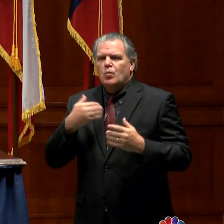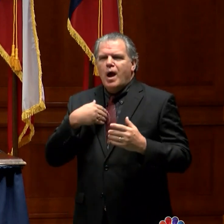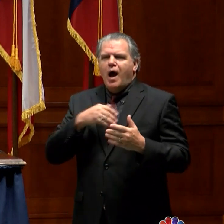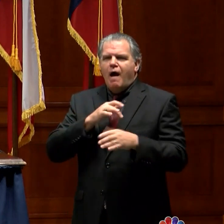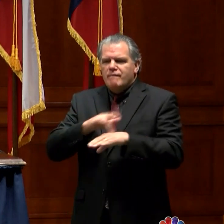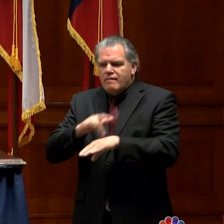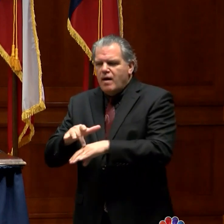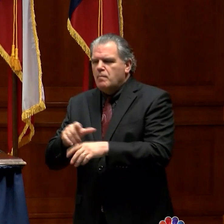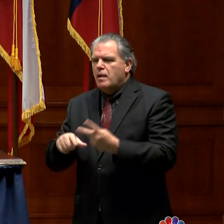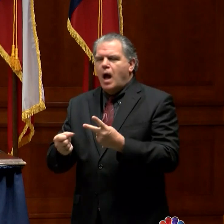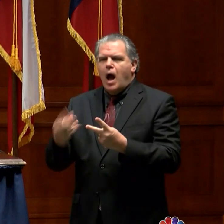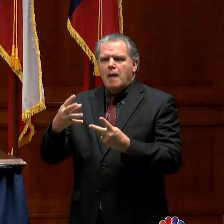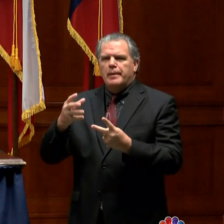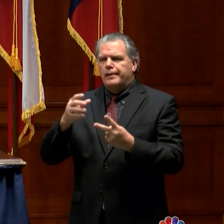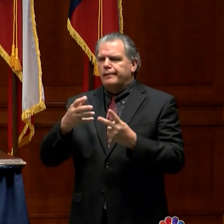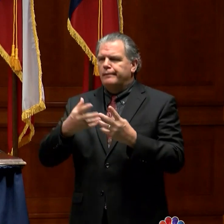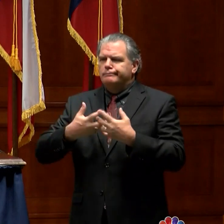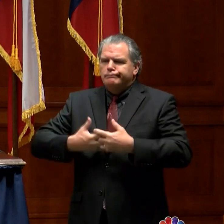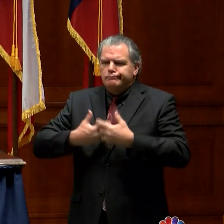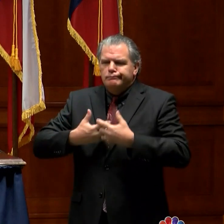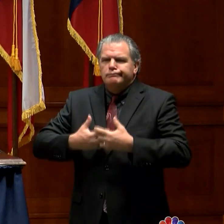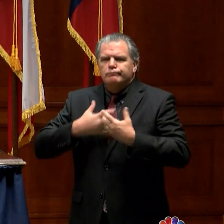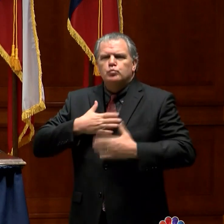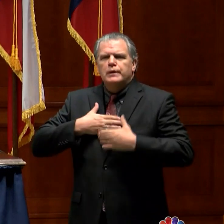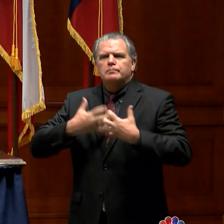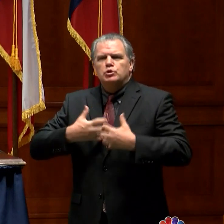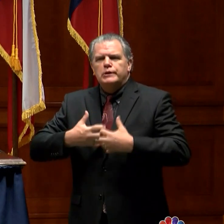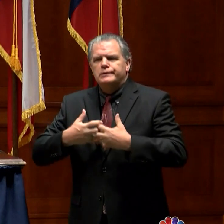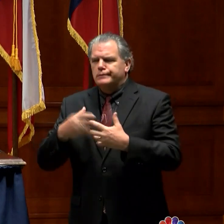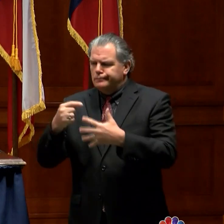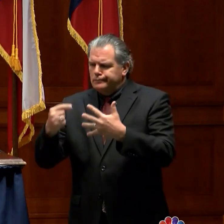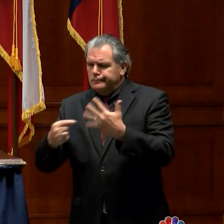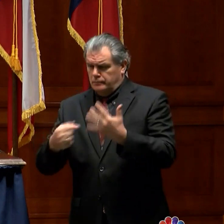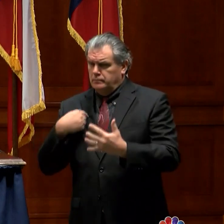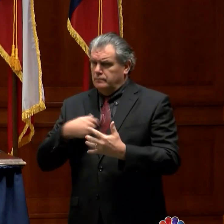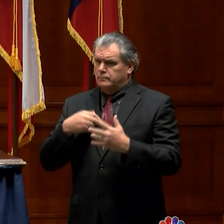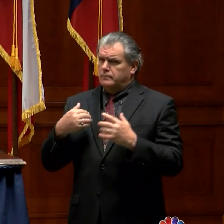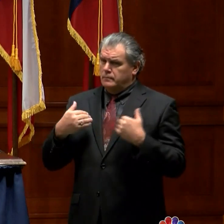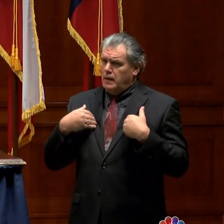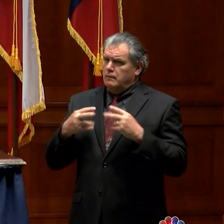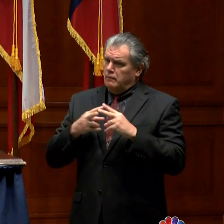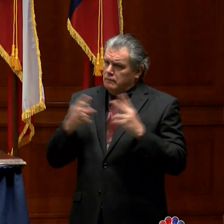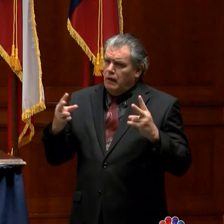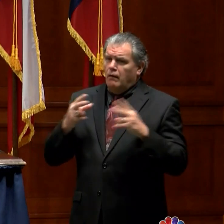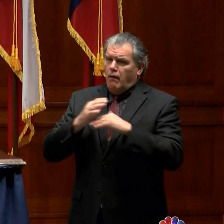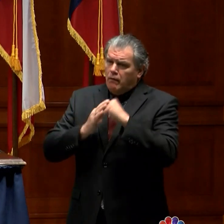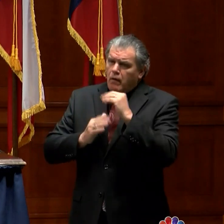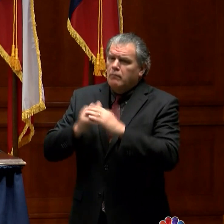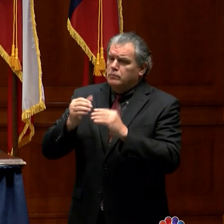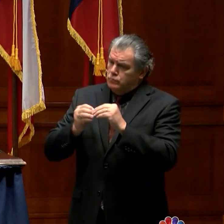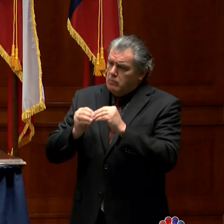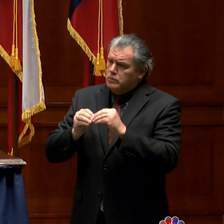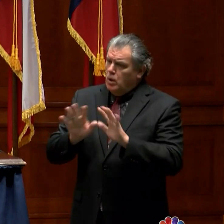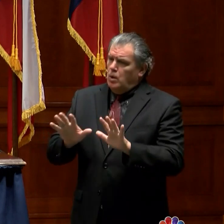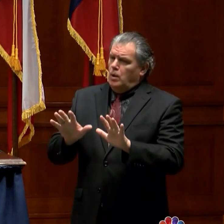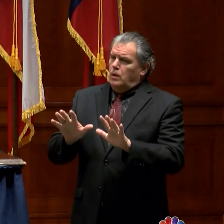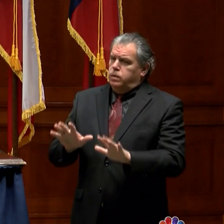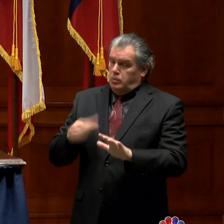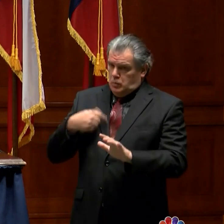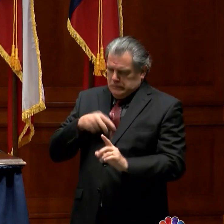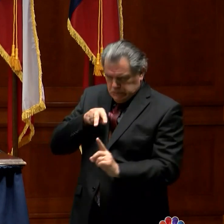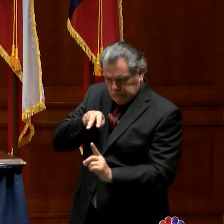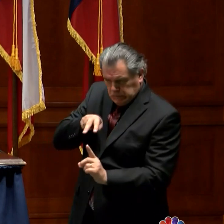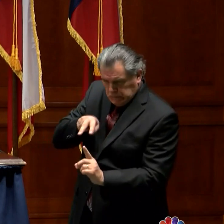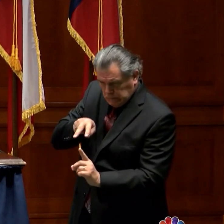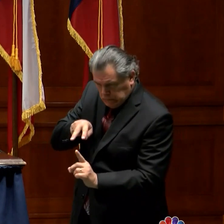available ICU beds. We continue to have a very, very comfortable capacity in that regard. We watch it daily.